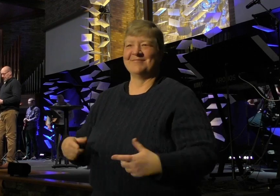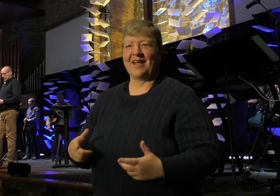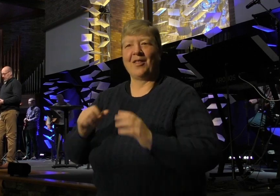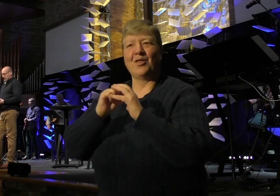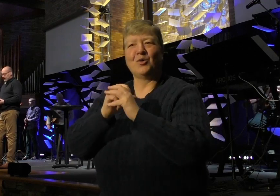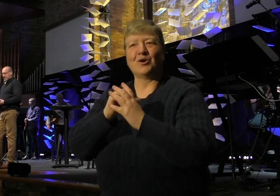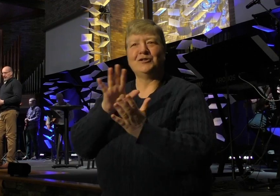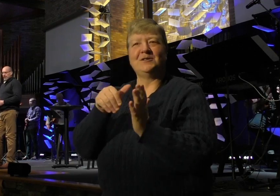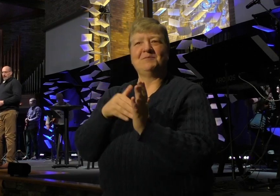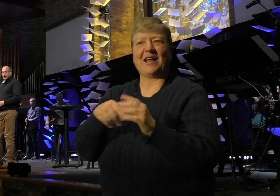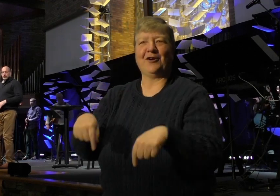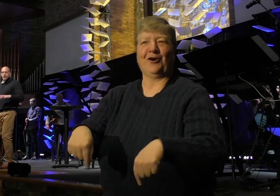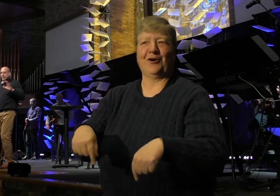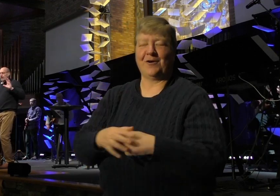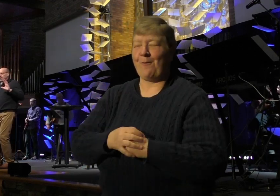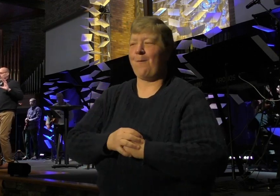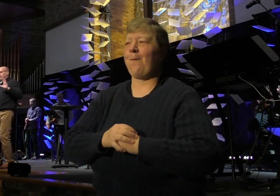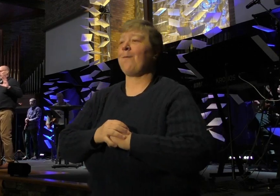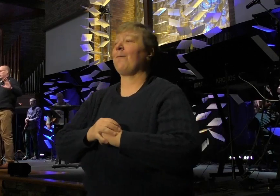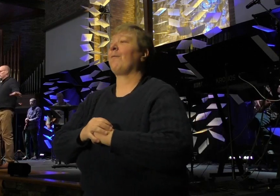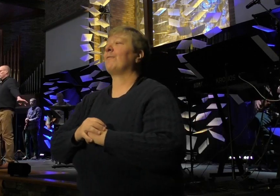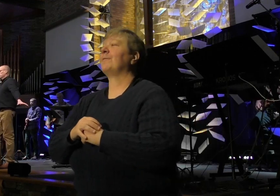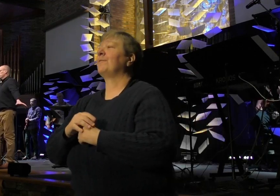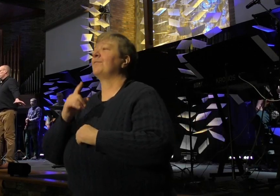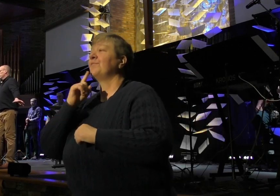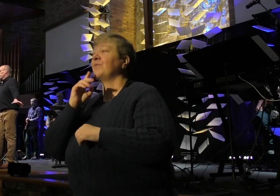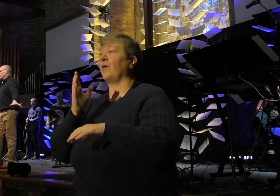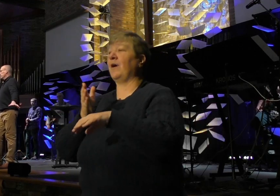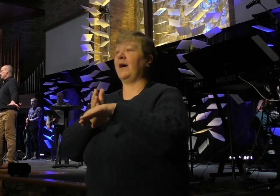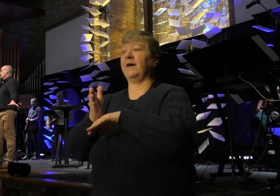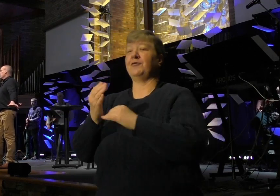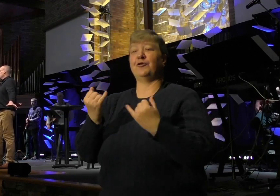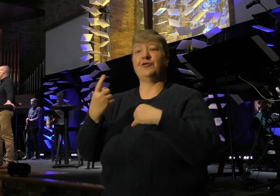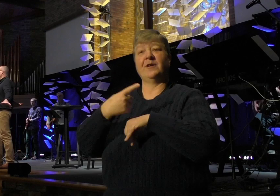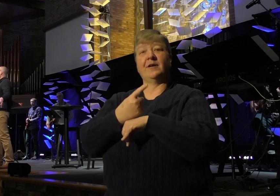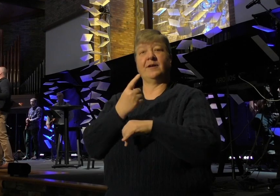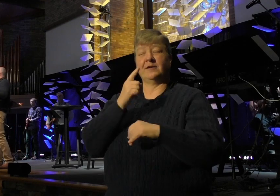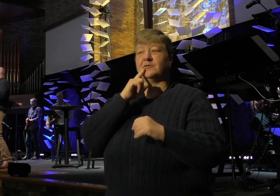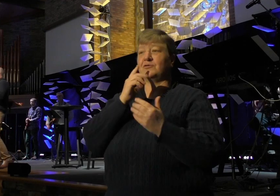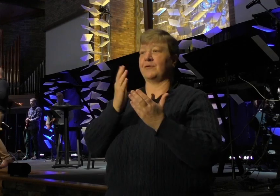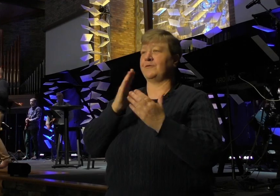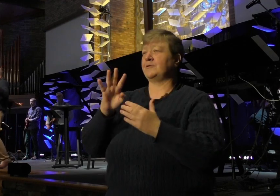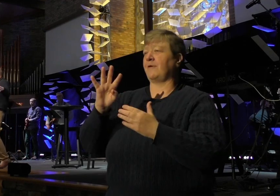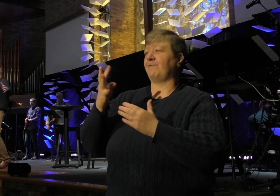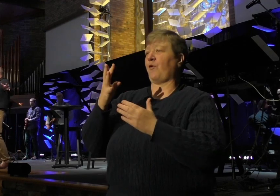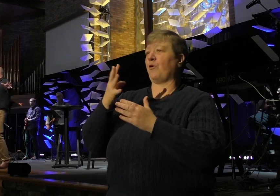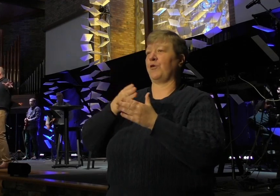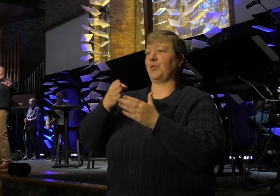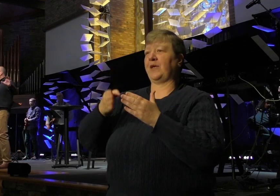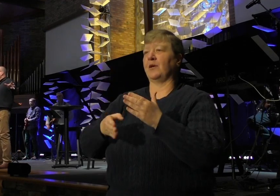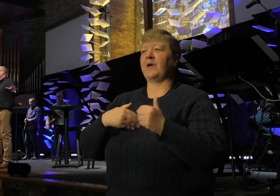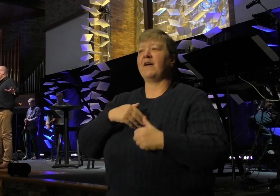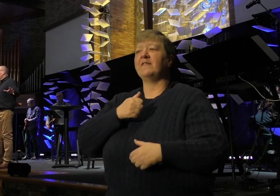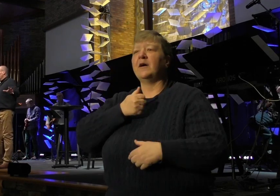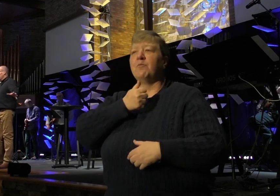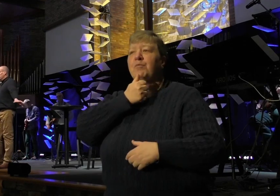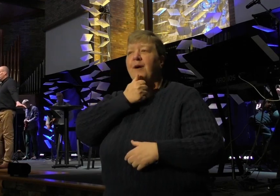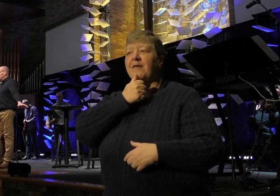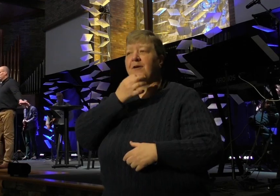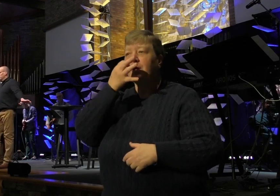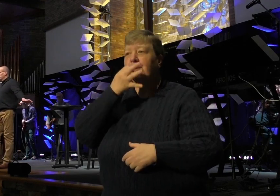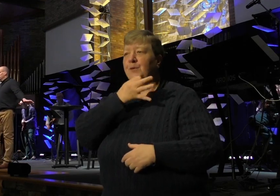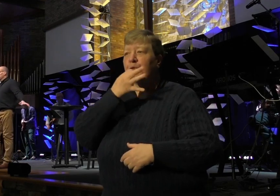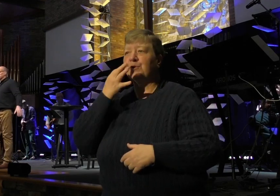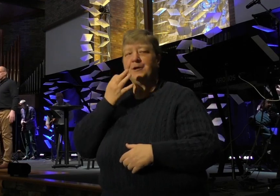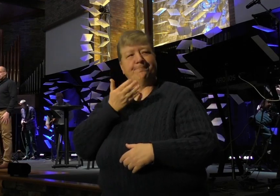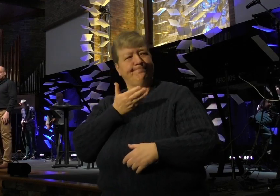take advantage of that. Also, after the service day, the fourth weekend of every month, we have private communion available for anybody